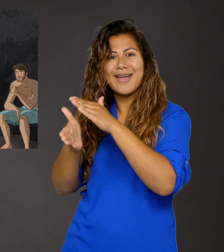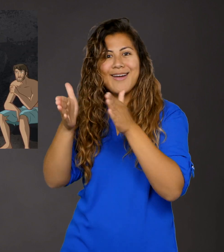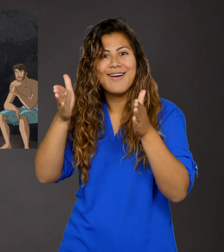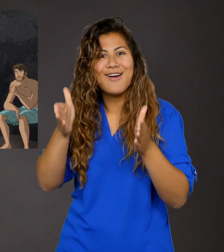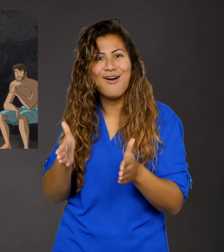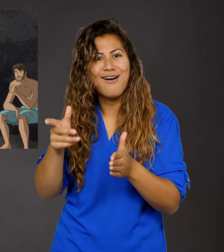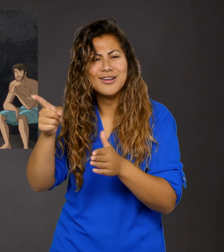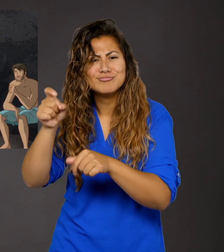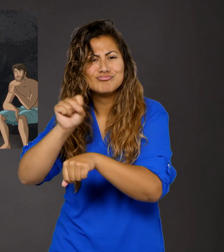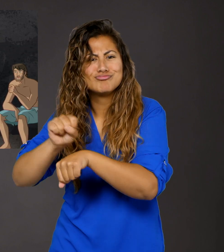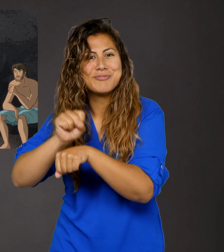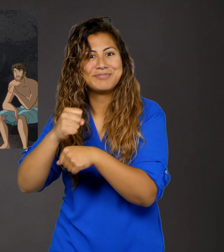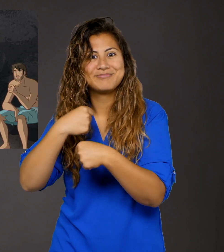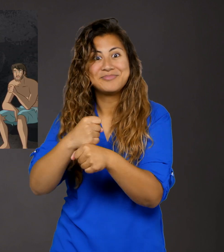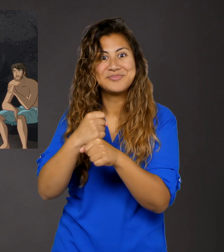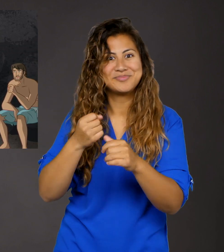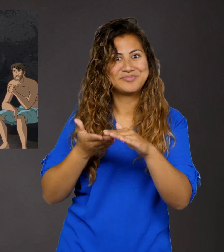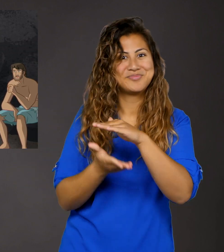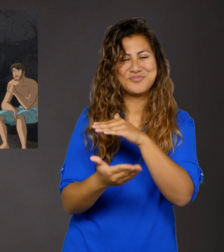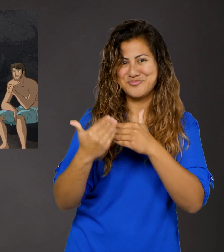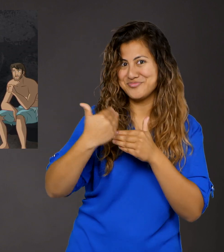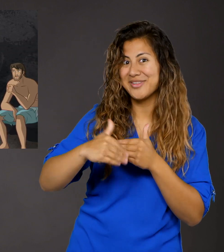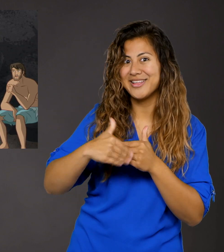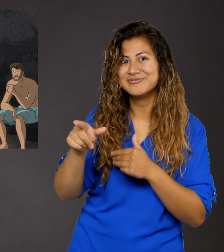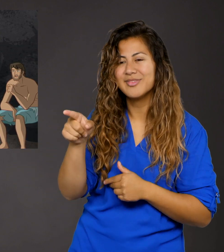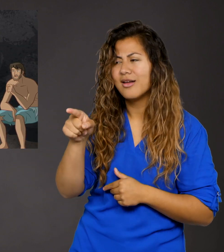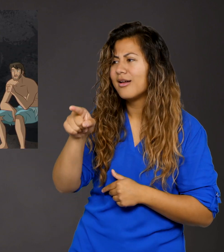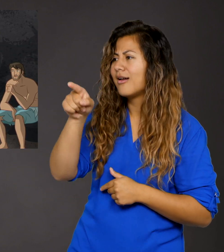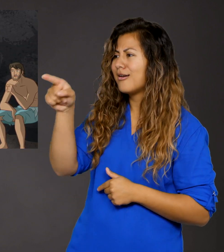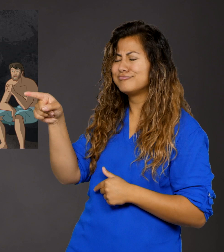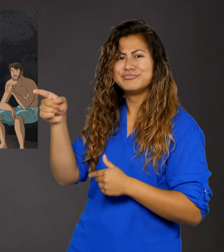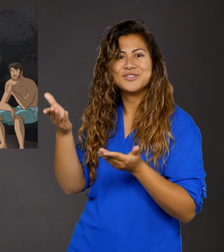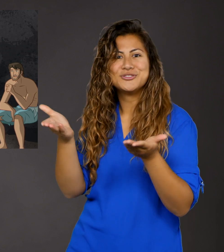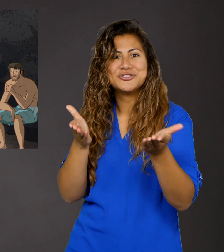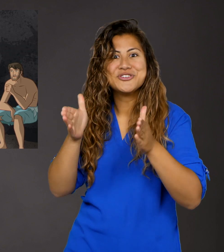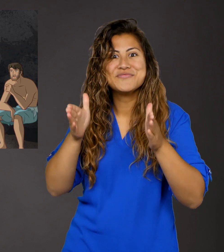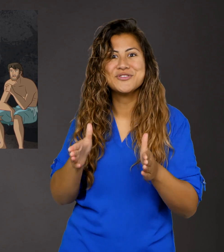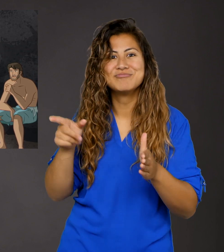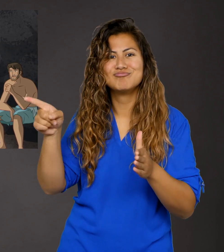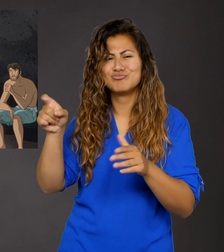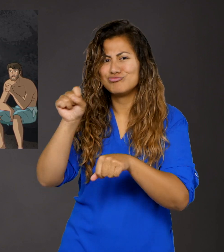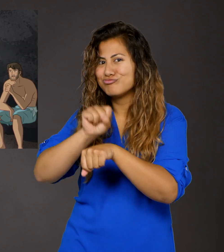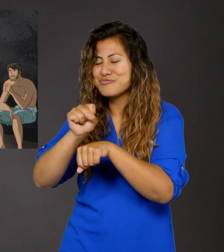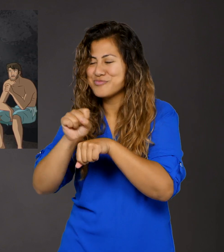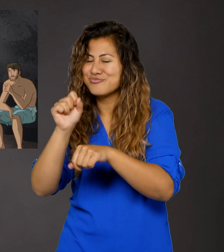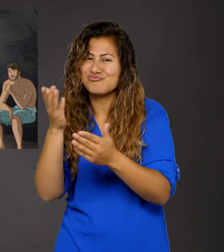Joseph met two prisoners, a baker and a butler, who had worked for Pharaoh.